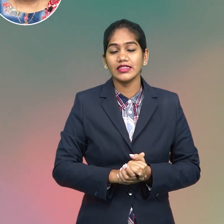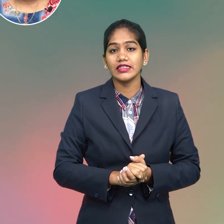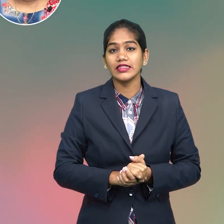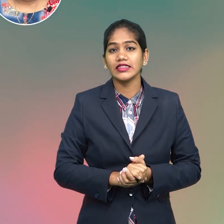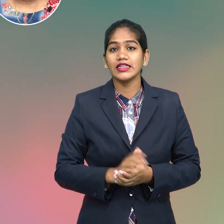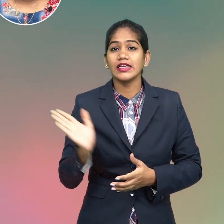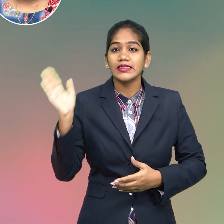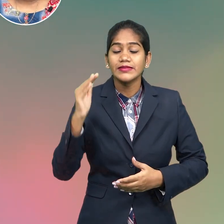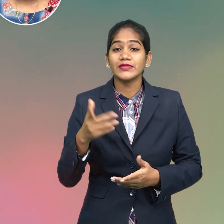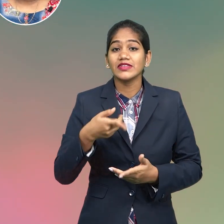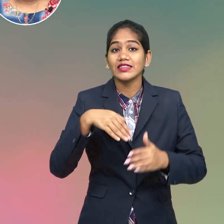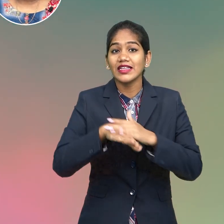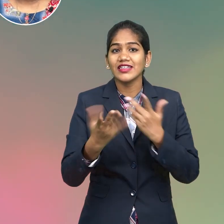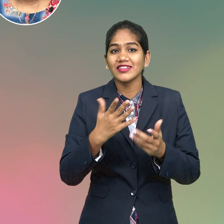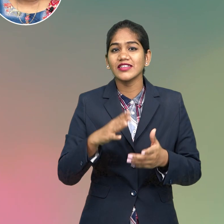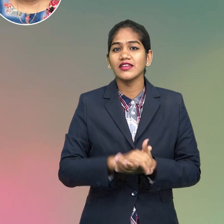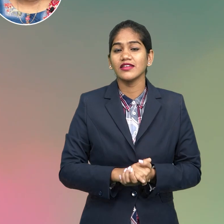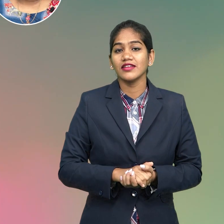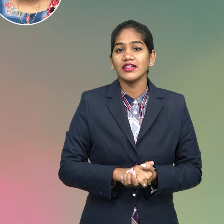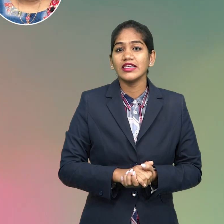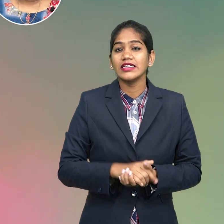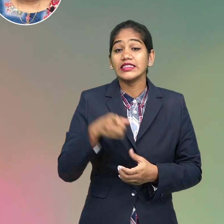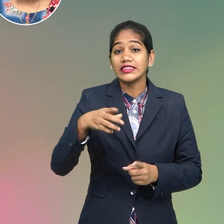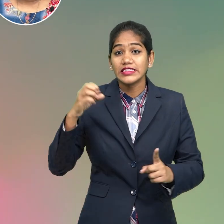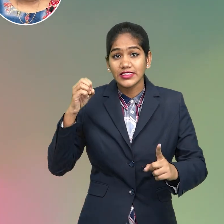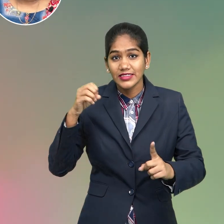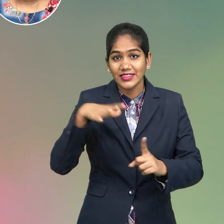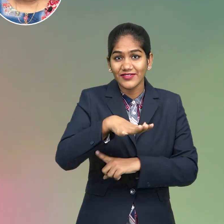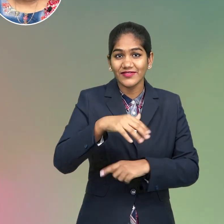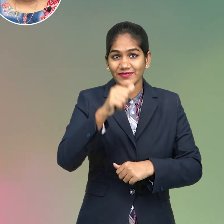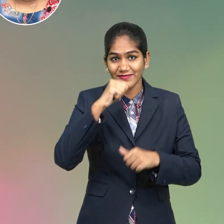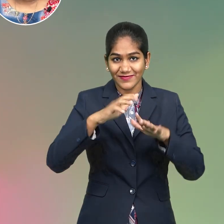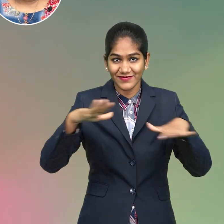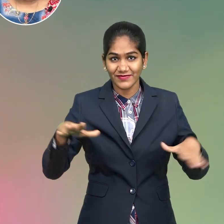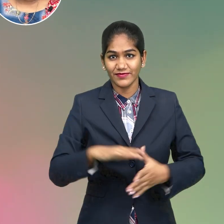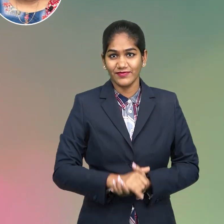comes under the moderating influence of the sea.